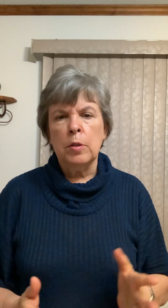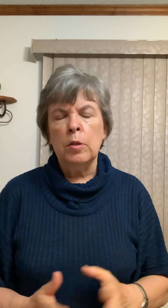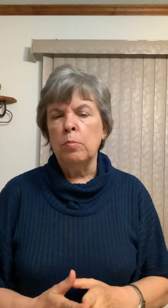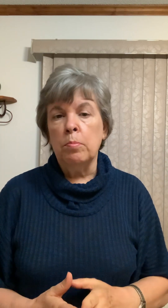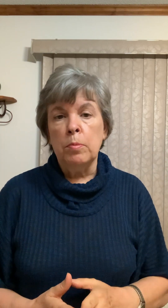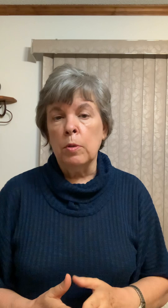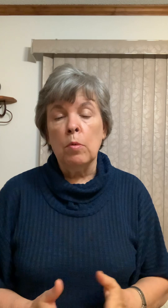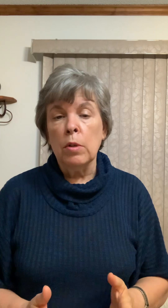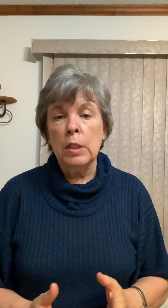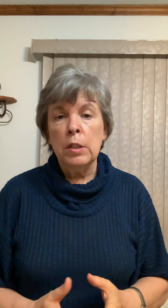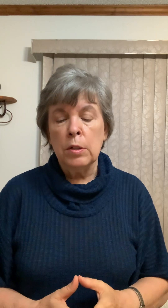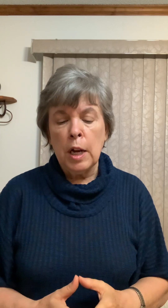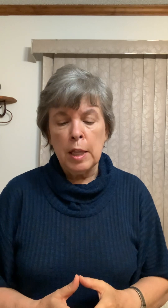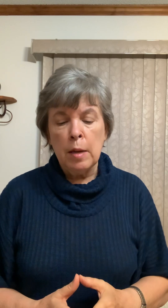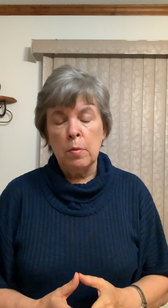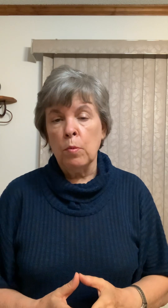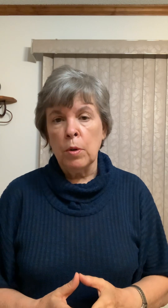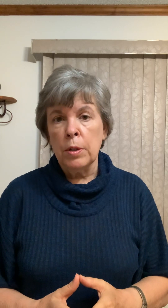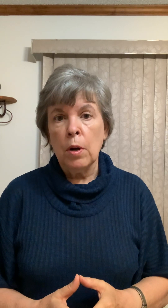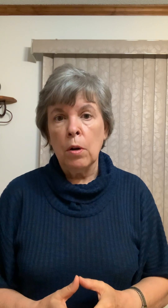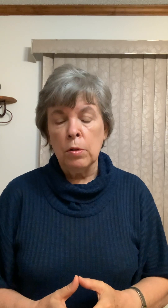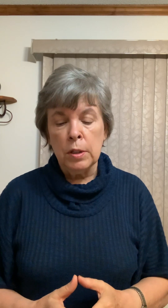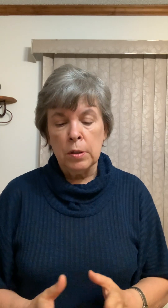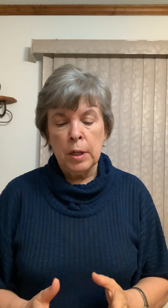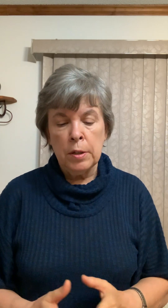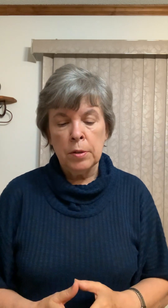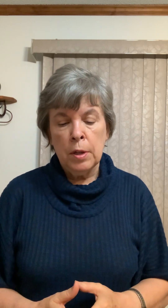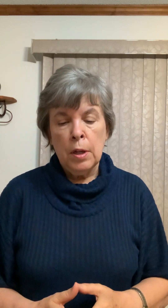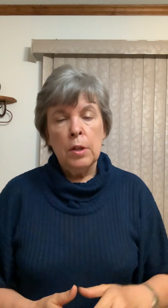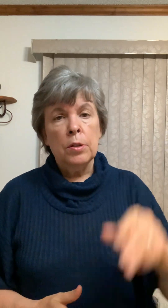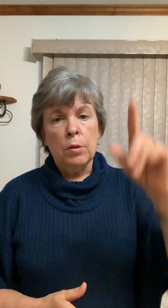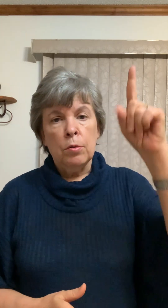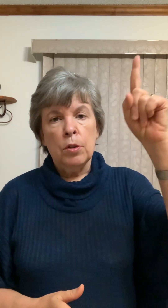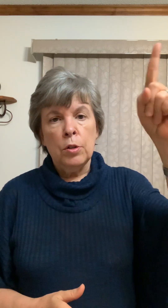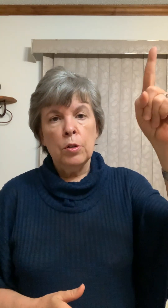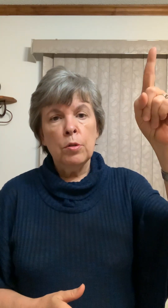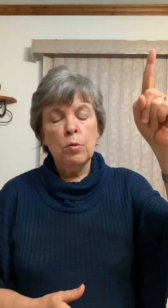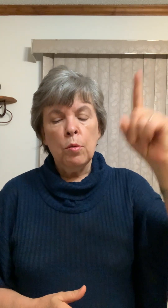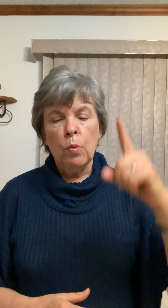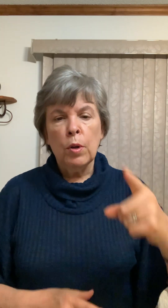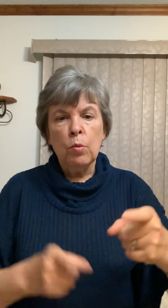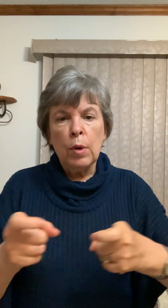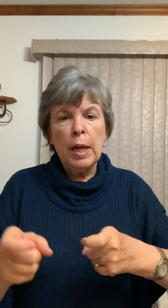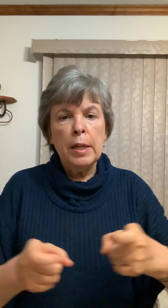You don't really need to sign that word at all in this case. So you will reign